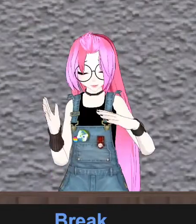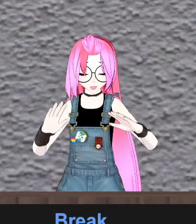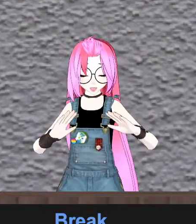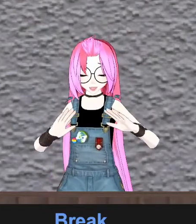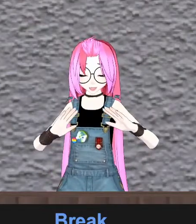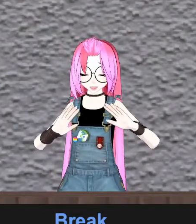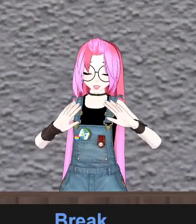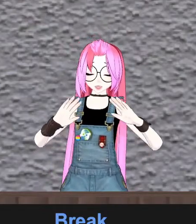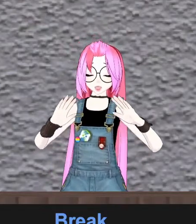Or this is like